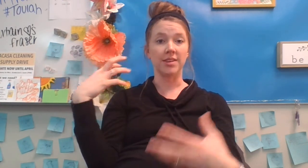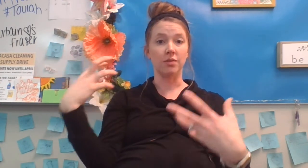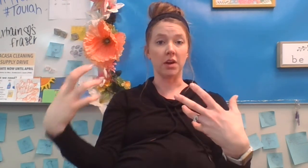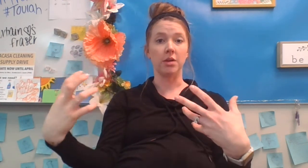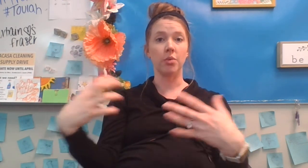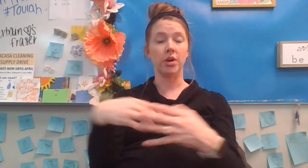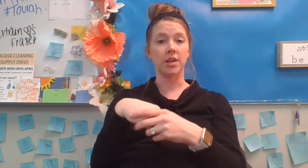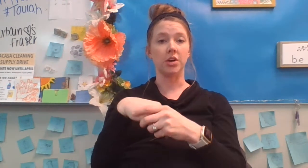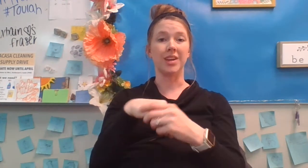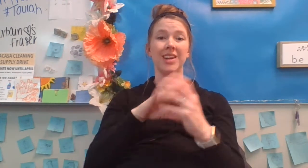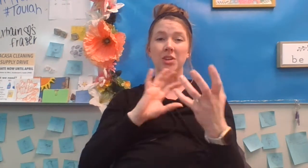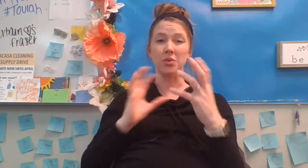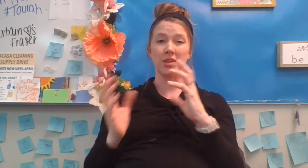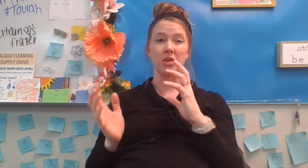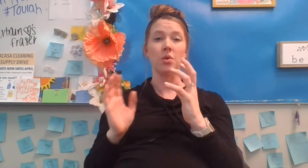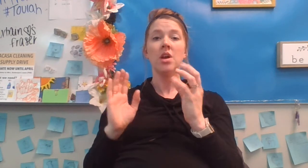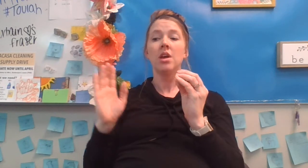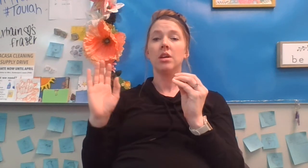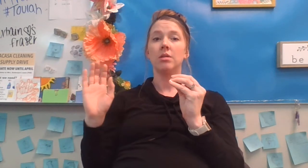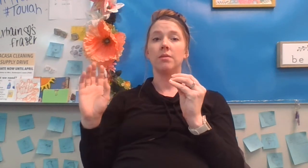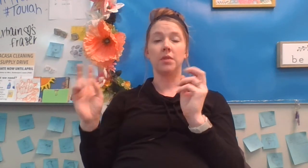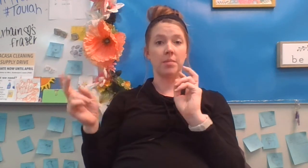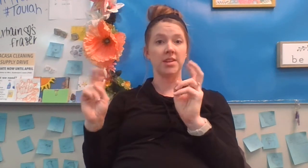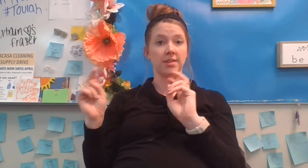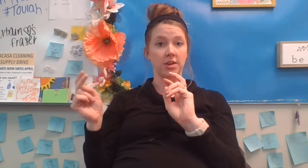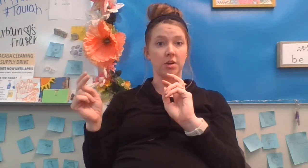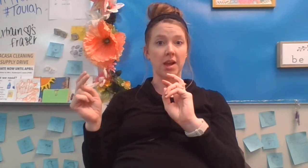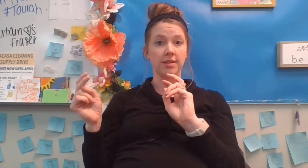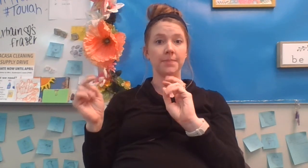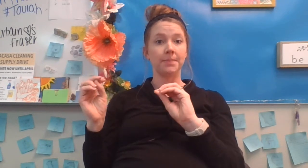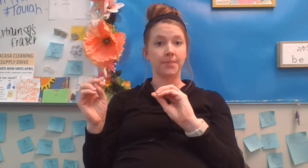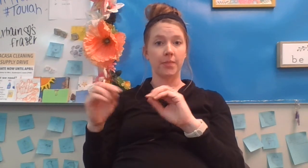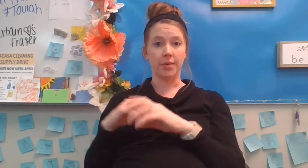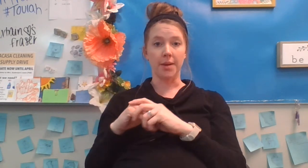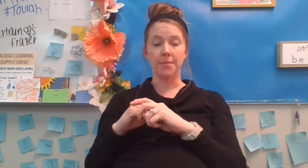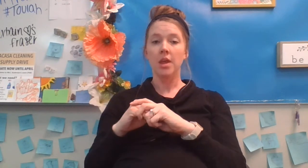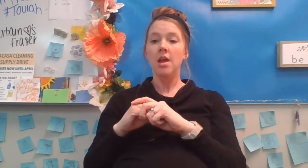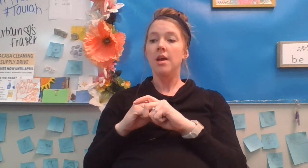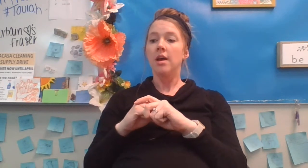is very important that you're getting used to flipping things in your minds, right?